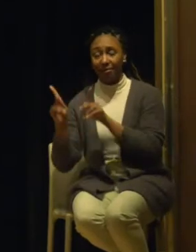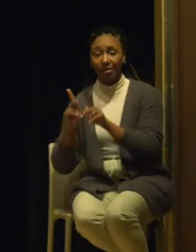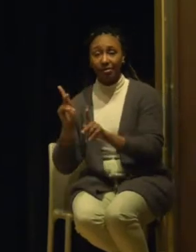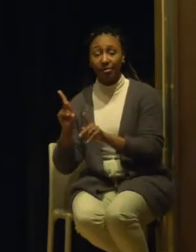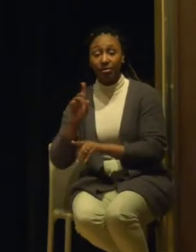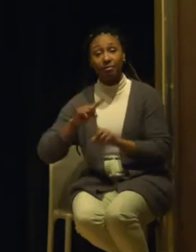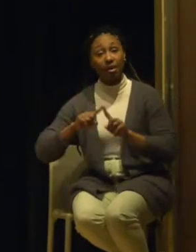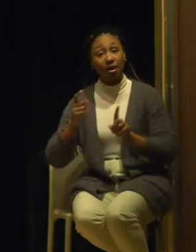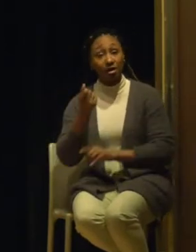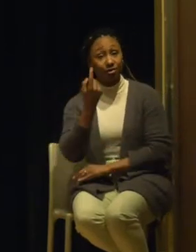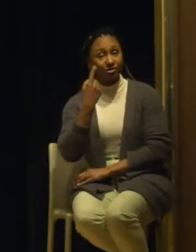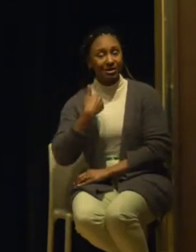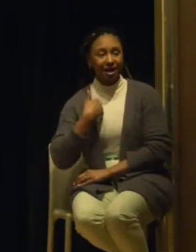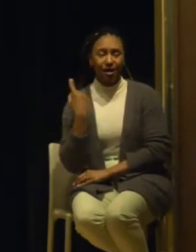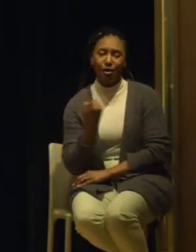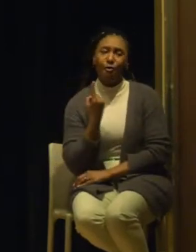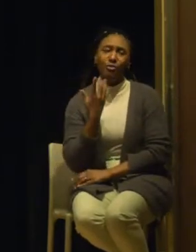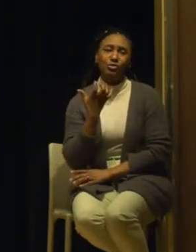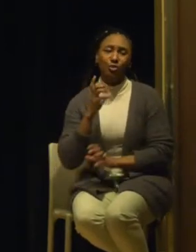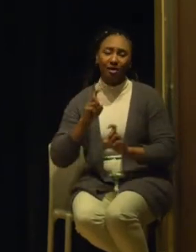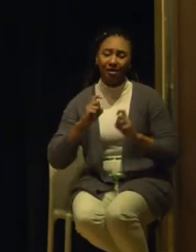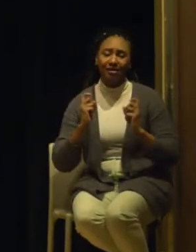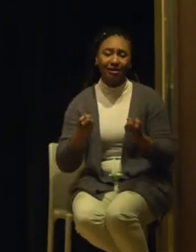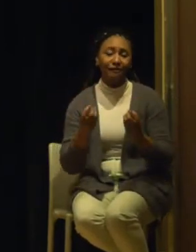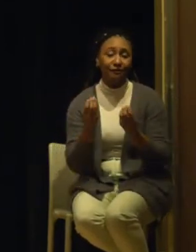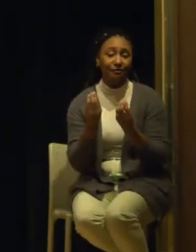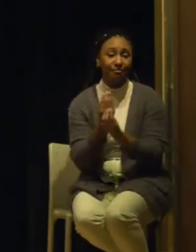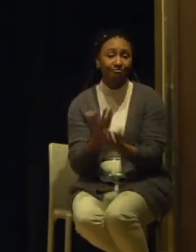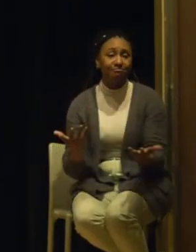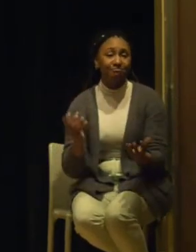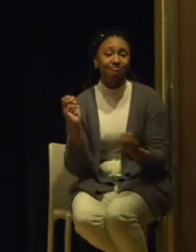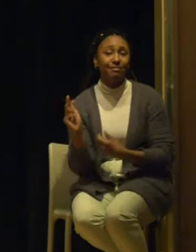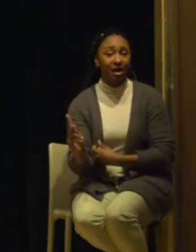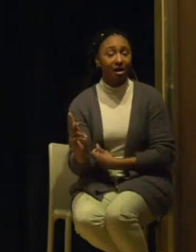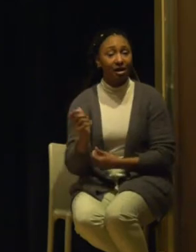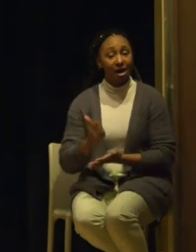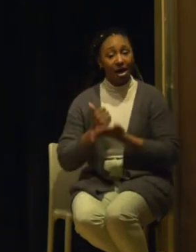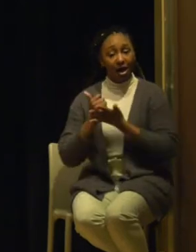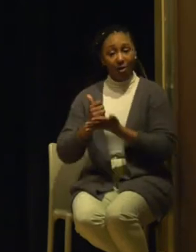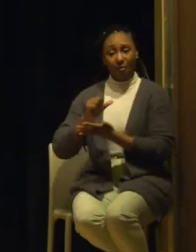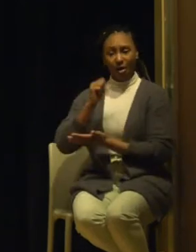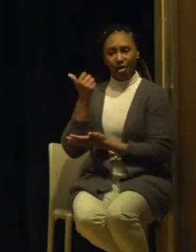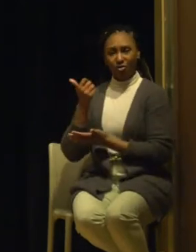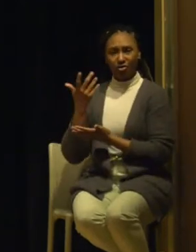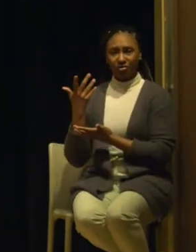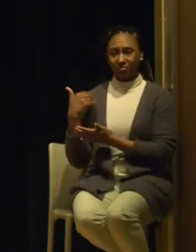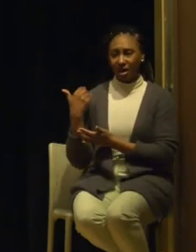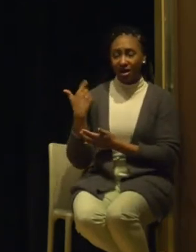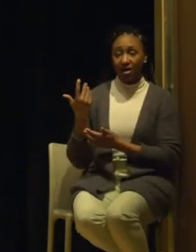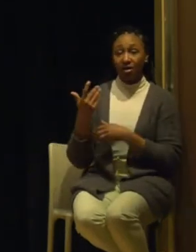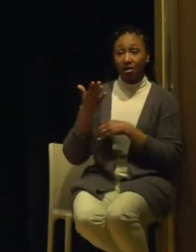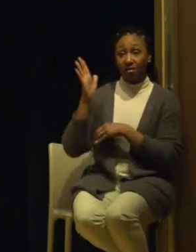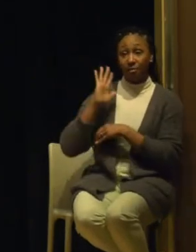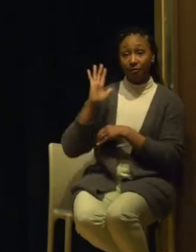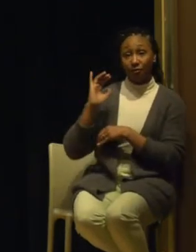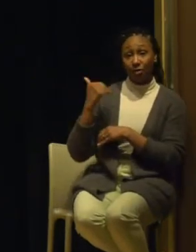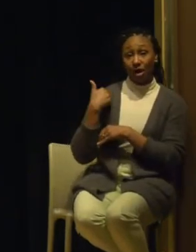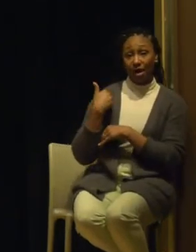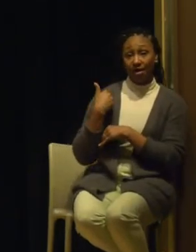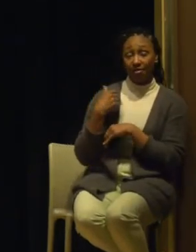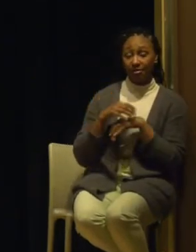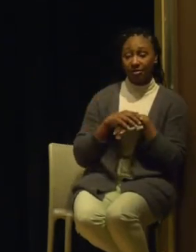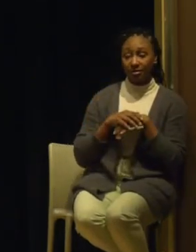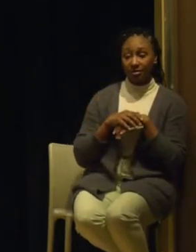back, yep, and helping those who come behind me. I was counselor at Brown, minority